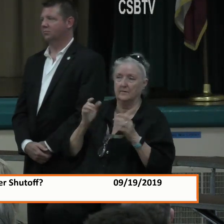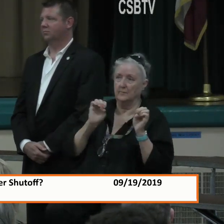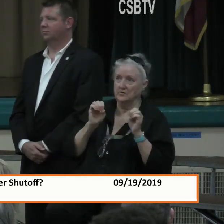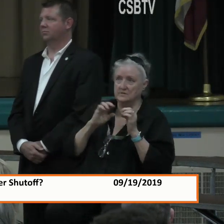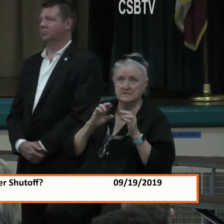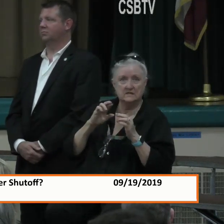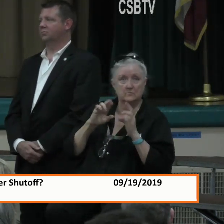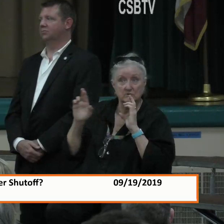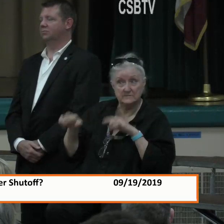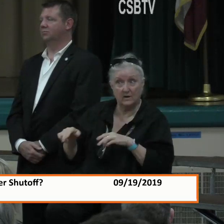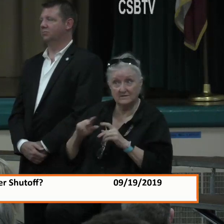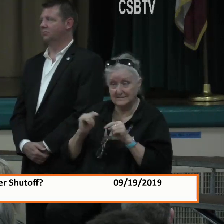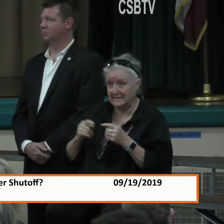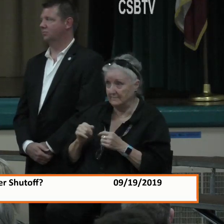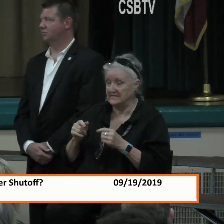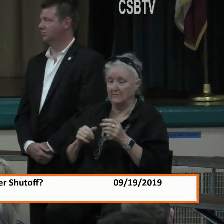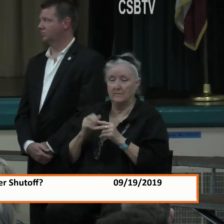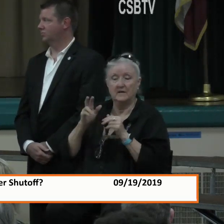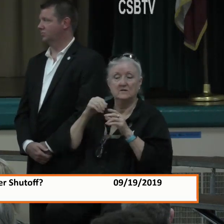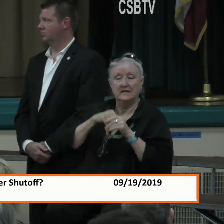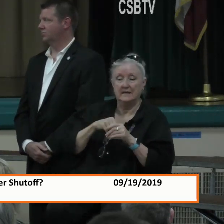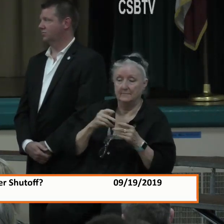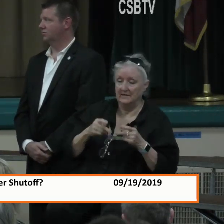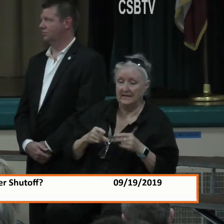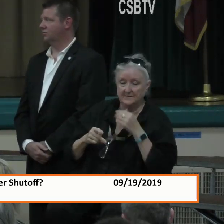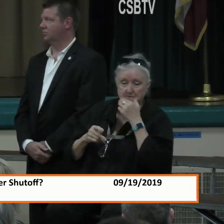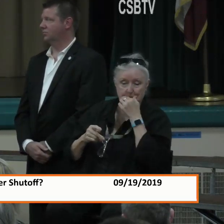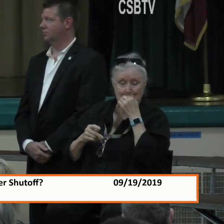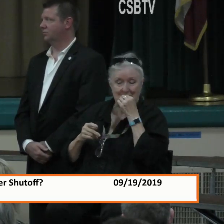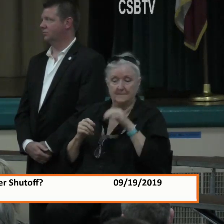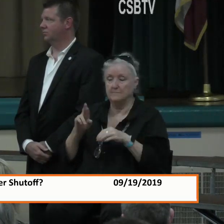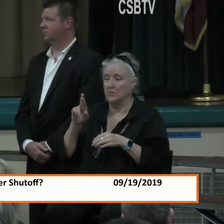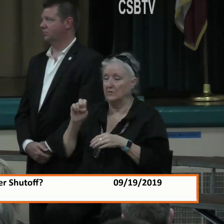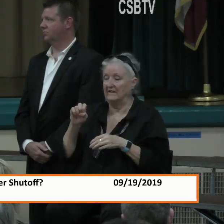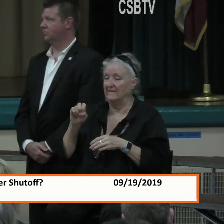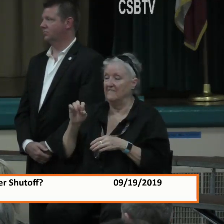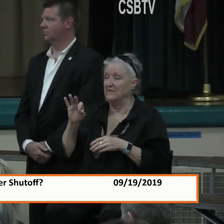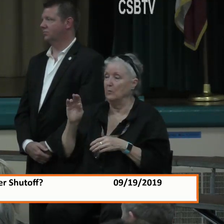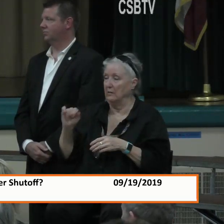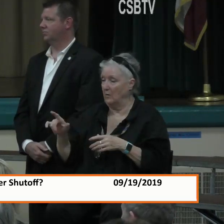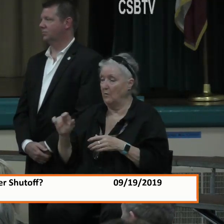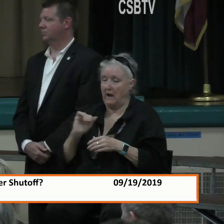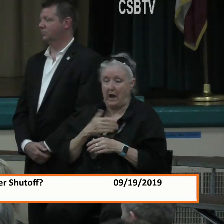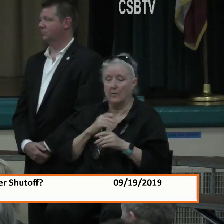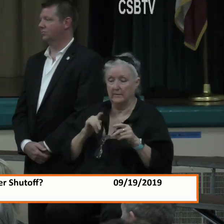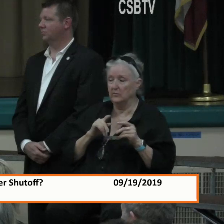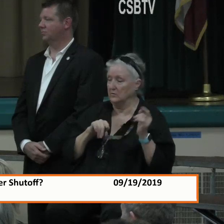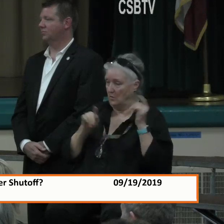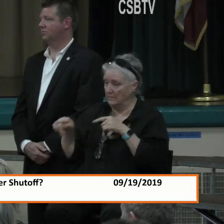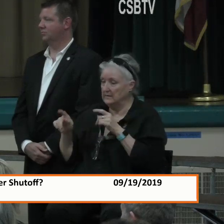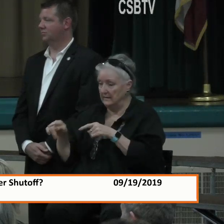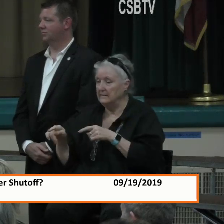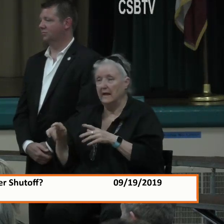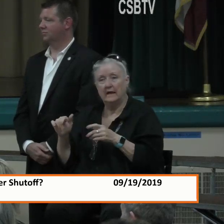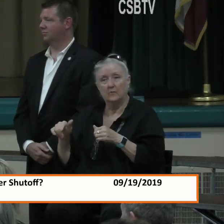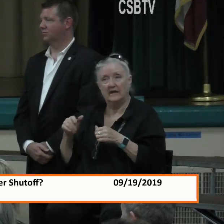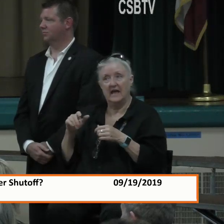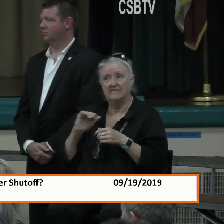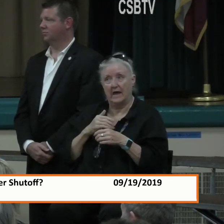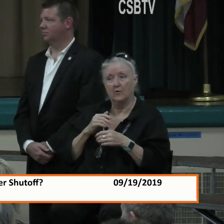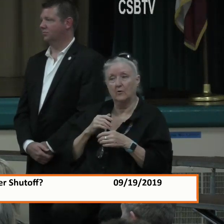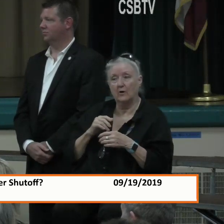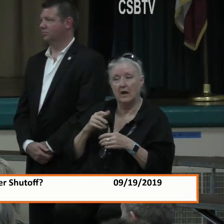response teams that we have built in place to refuel them, or our own people will bring fuel. And we have our own